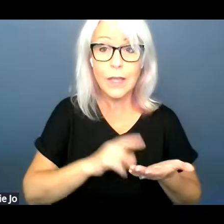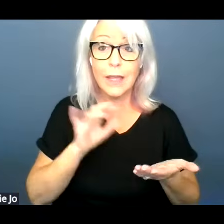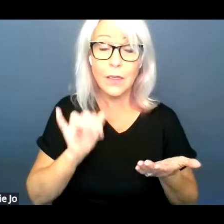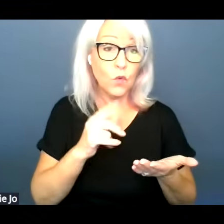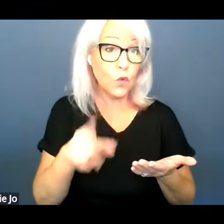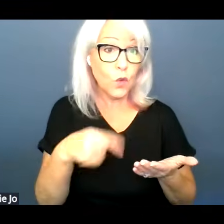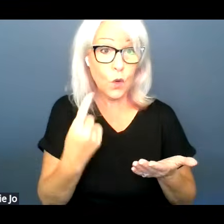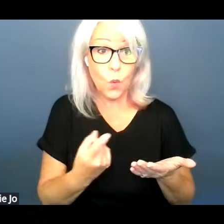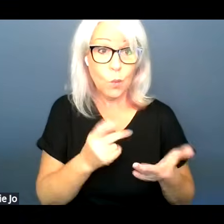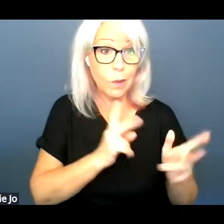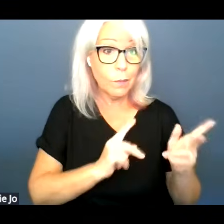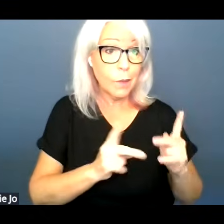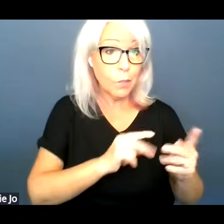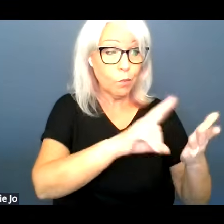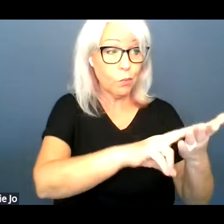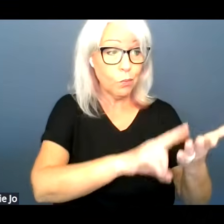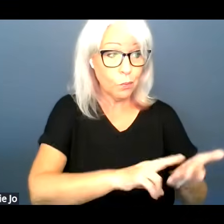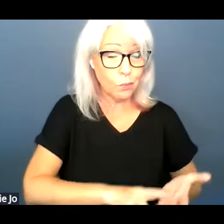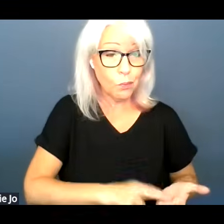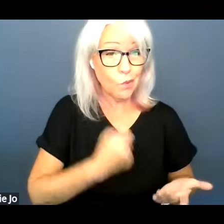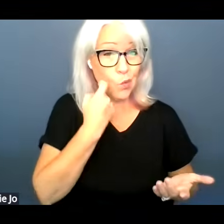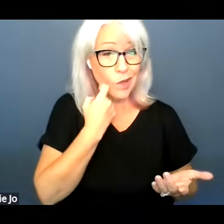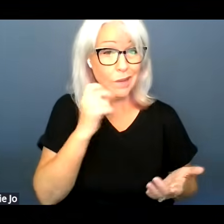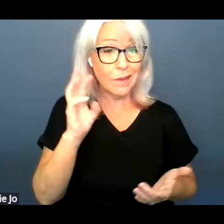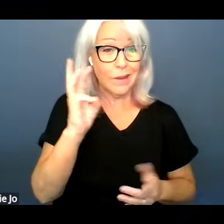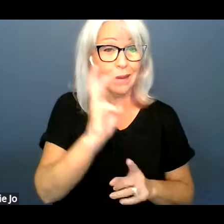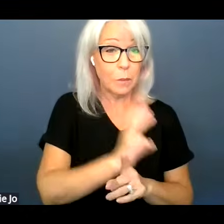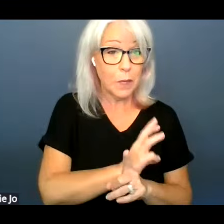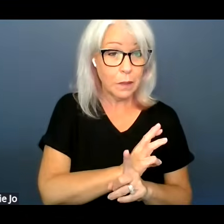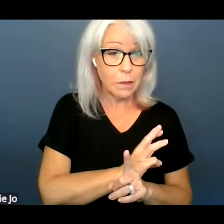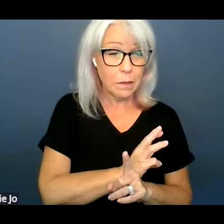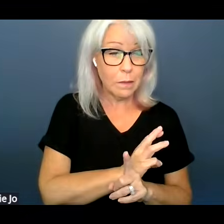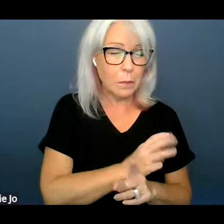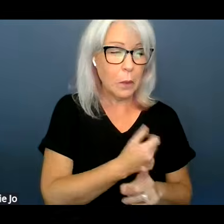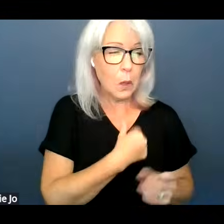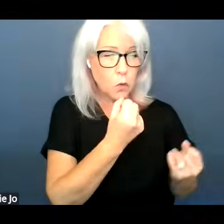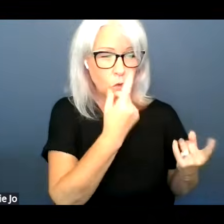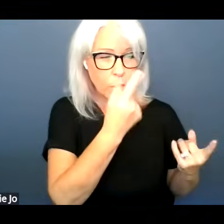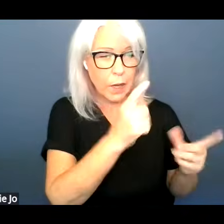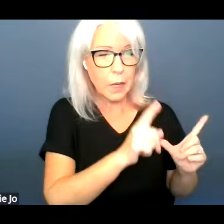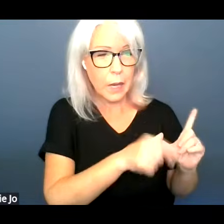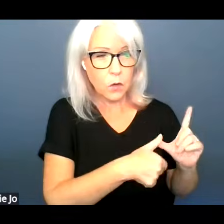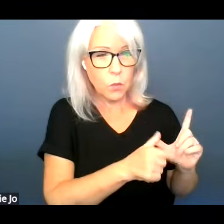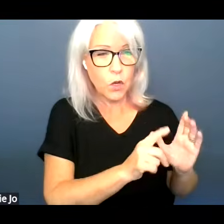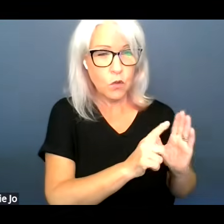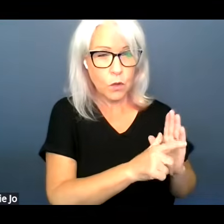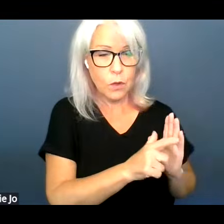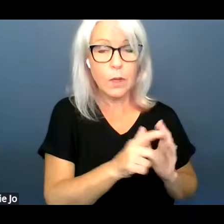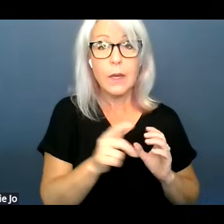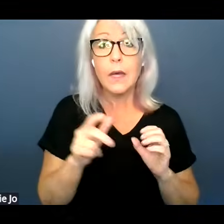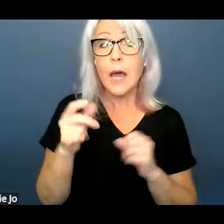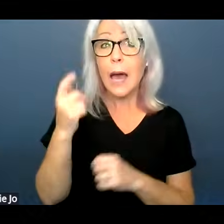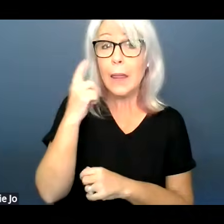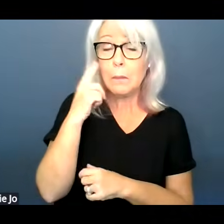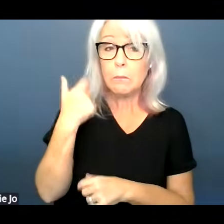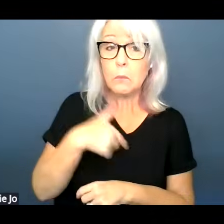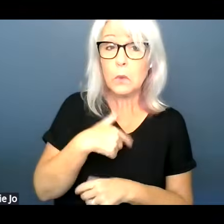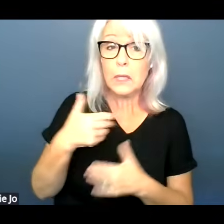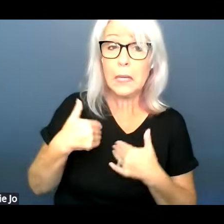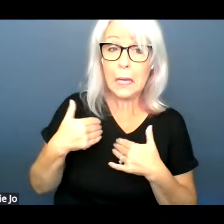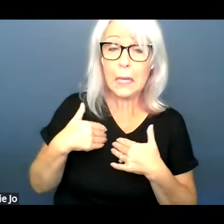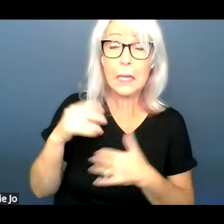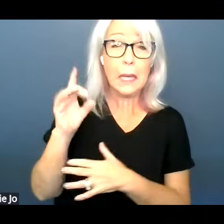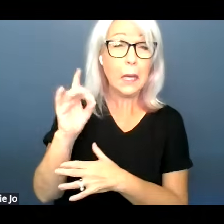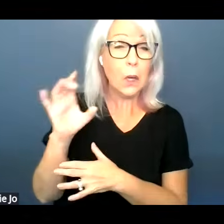months because there's an expiration on those. We actually had, well over, we think something in the range of 800,000